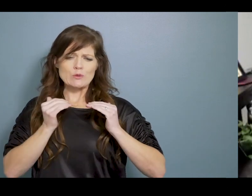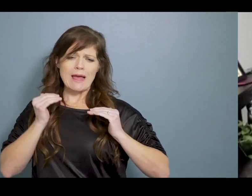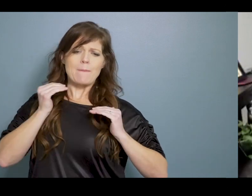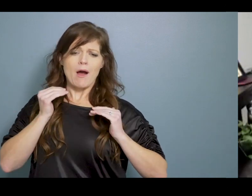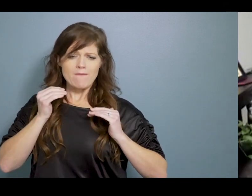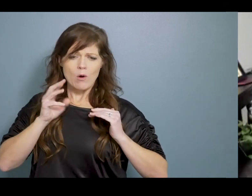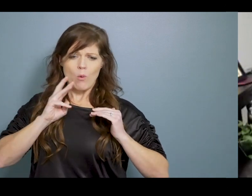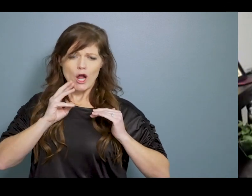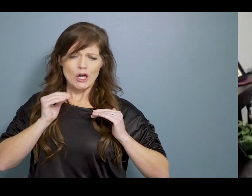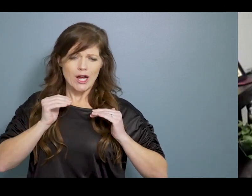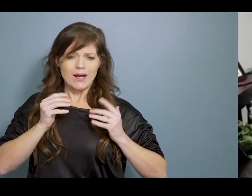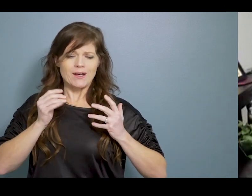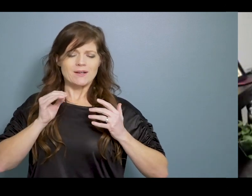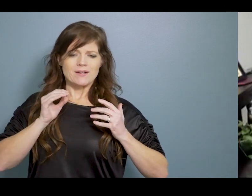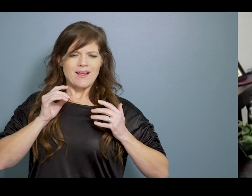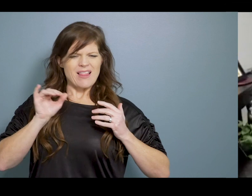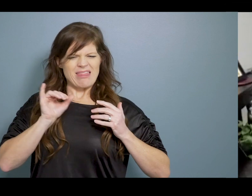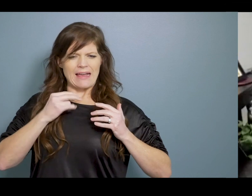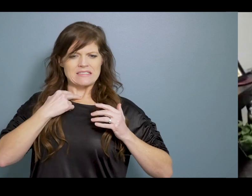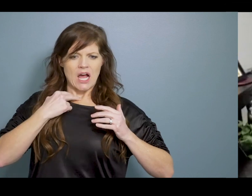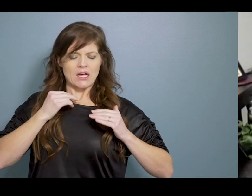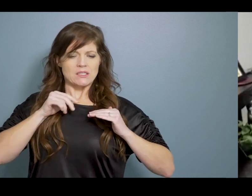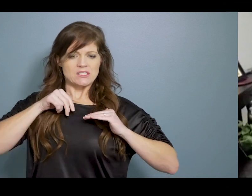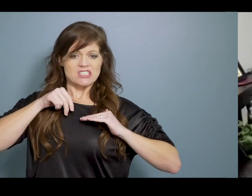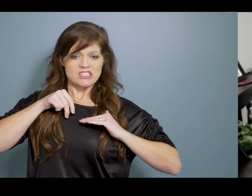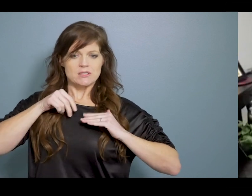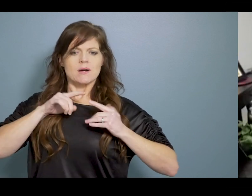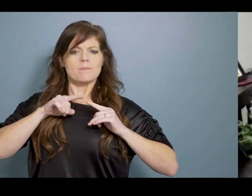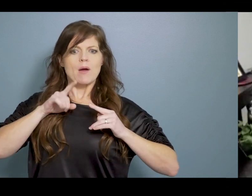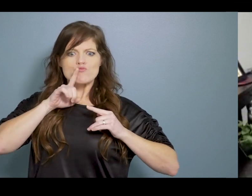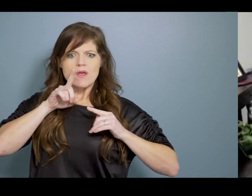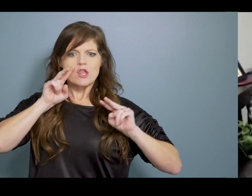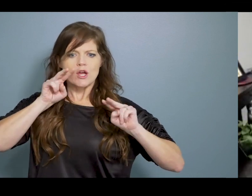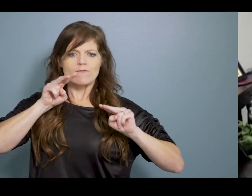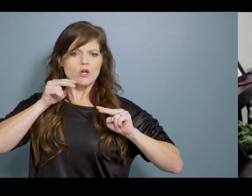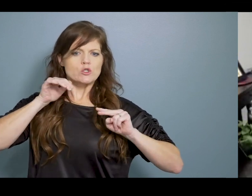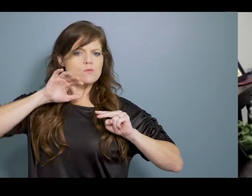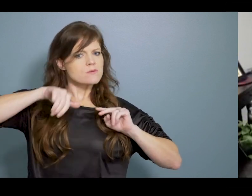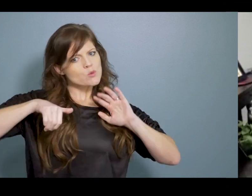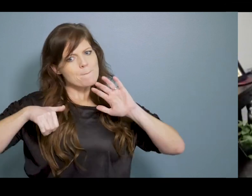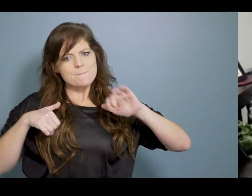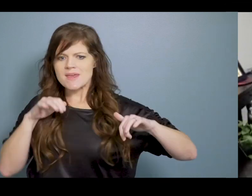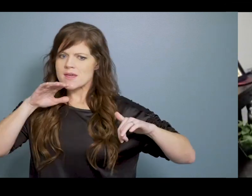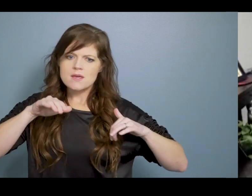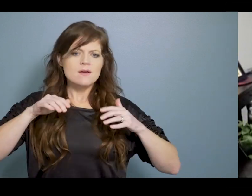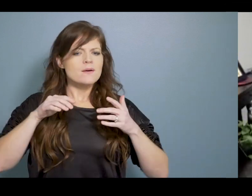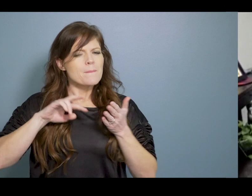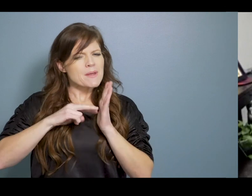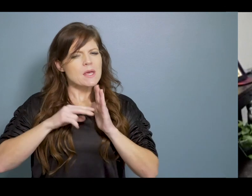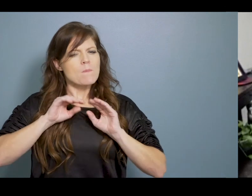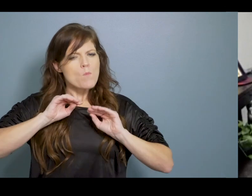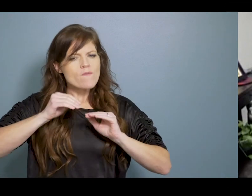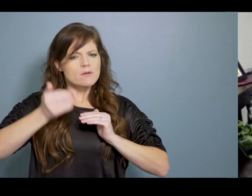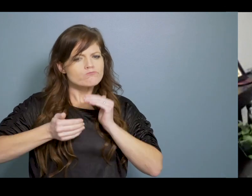start actually swimming and moving forward. So that's what I'm looking forward to now, is actually beginning to